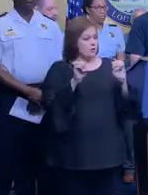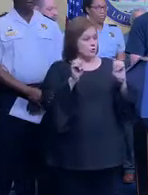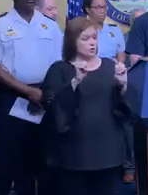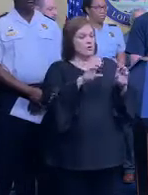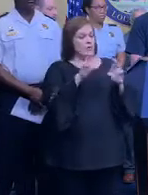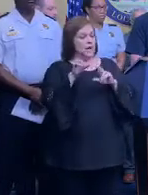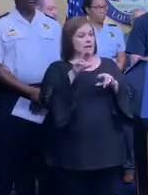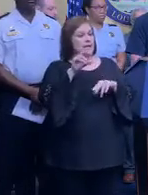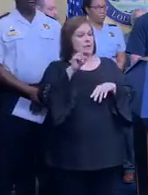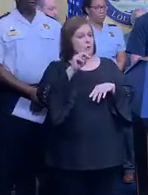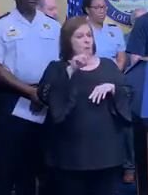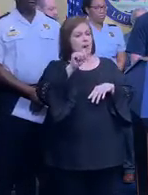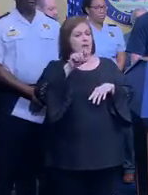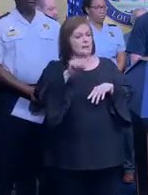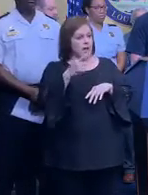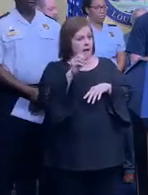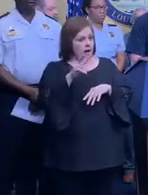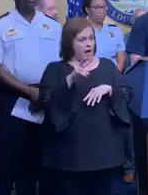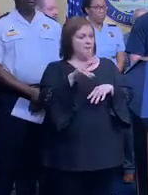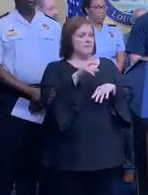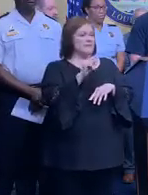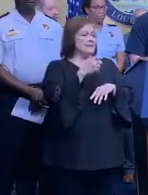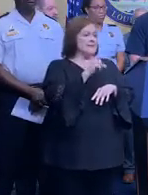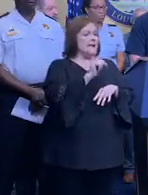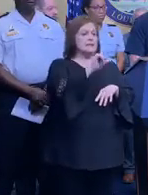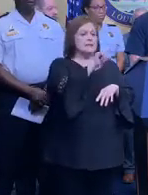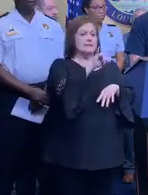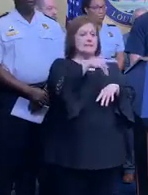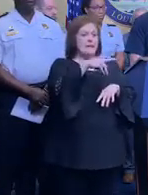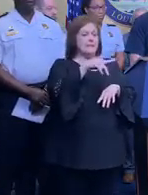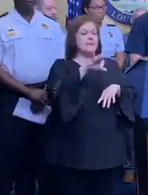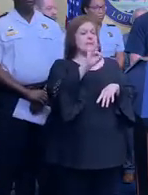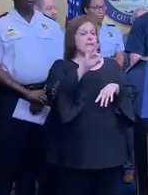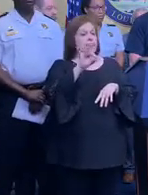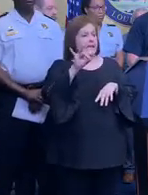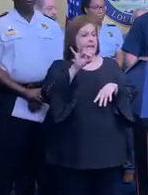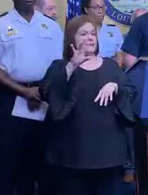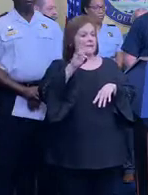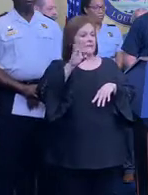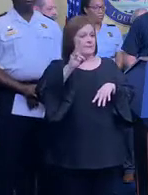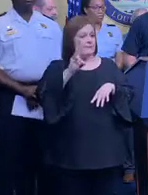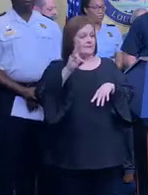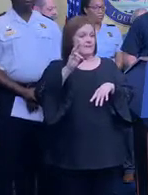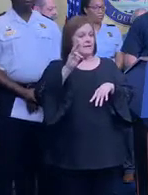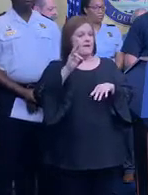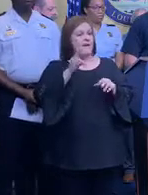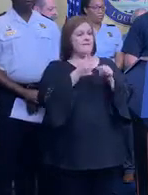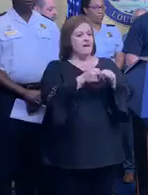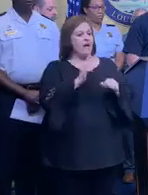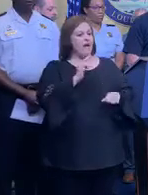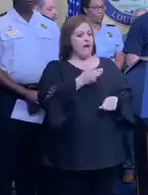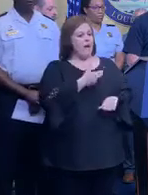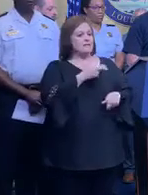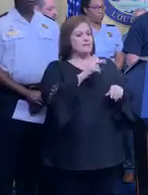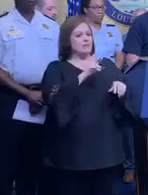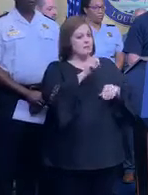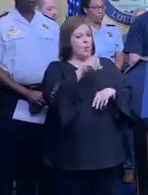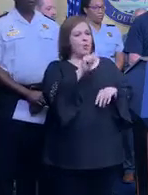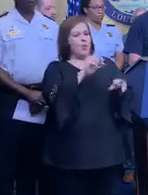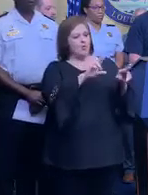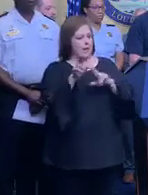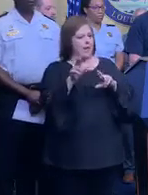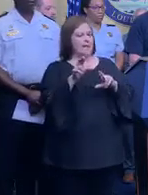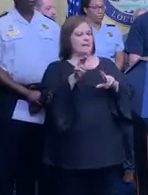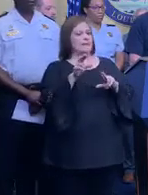at ready.nola.gov. Text your zip code to 888-777. Follow us at NOLA Ready on social